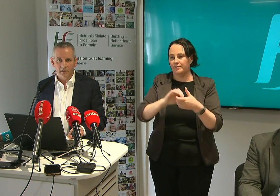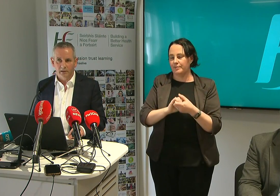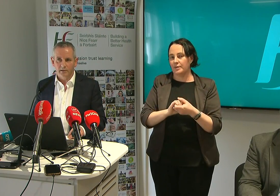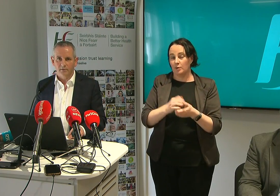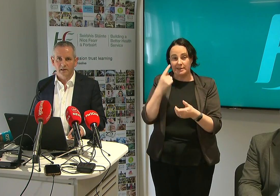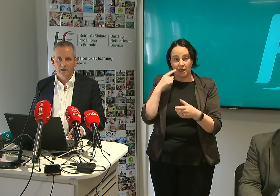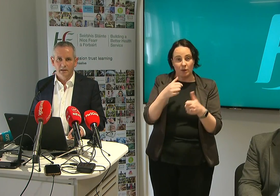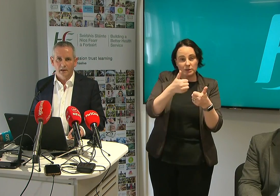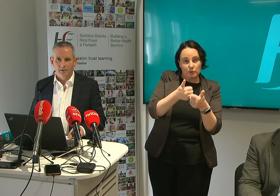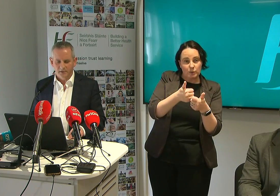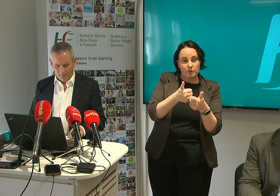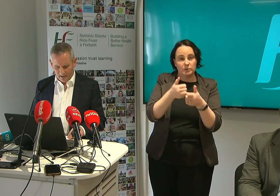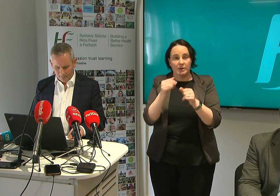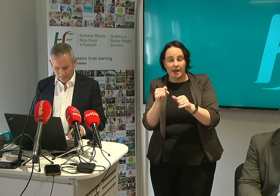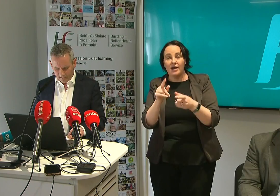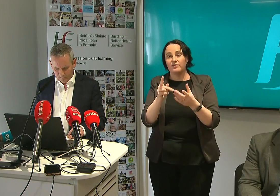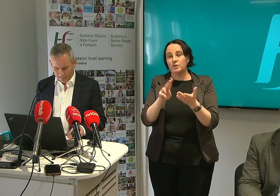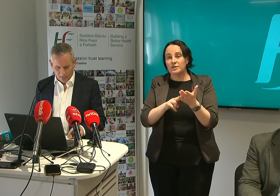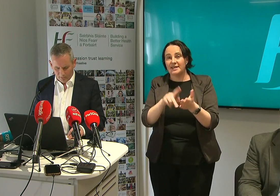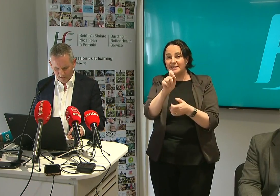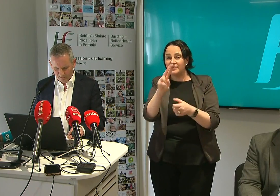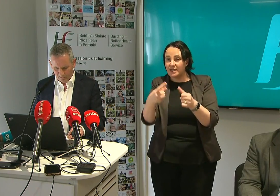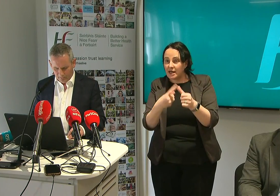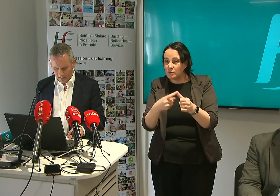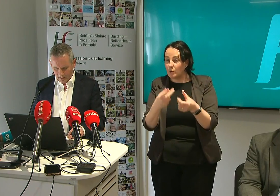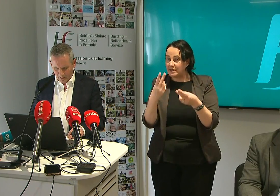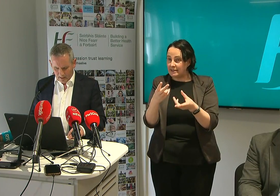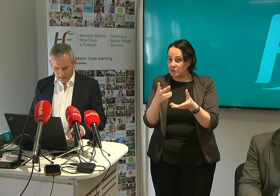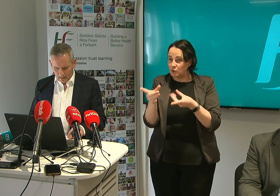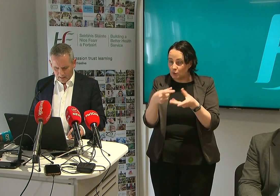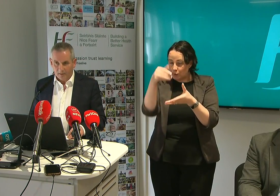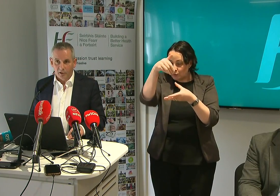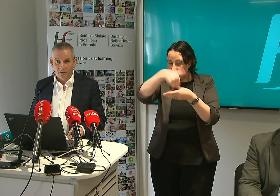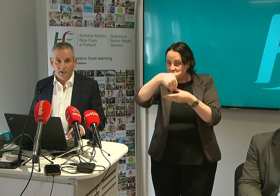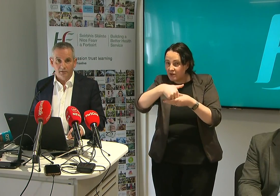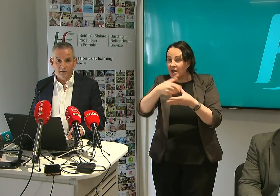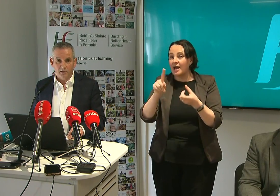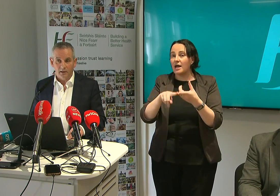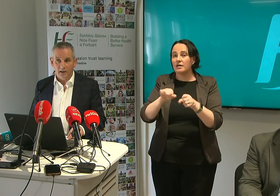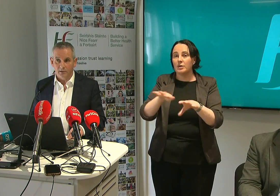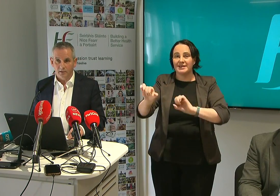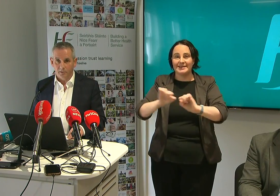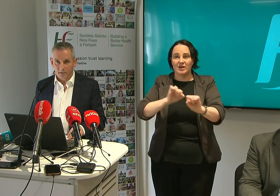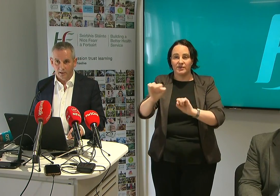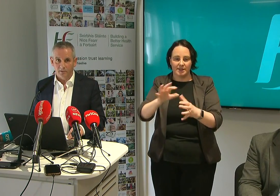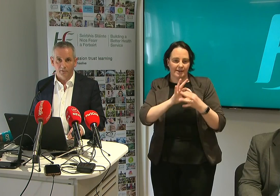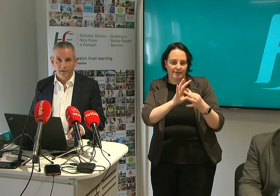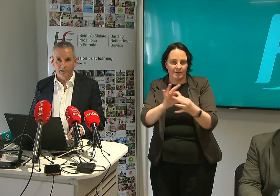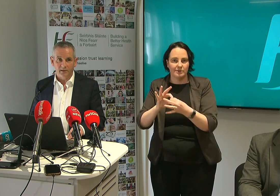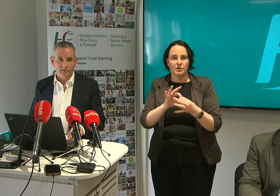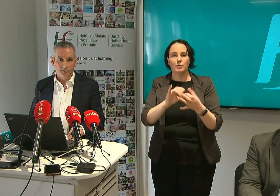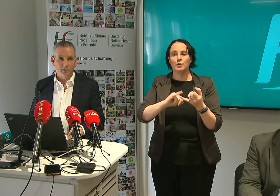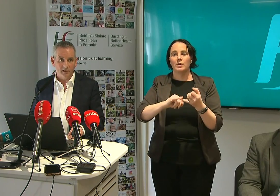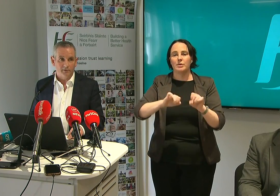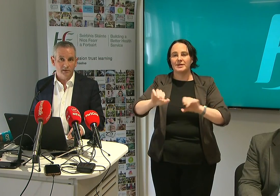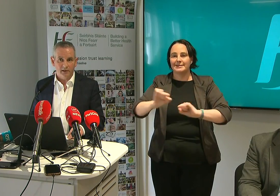the pros and cons, obviously, of TV advertisements and what we will need to do, and public service, engaging with the public service provider